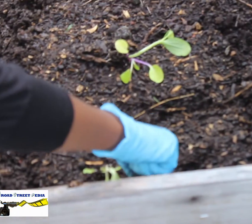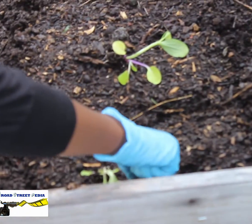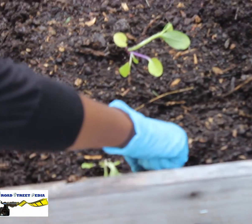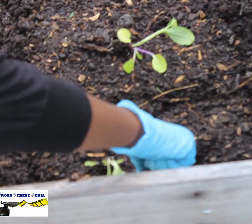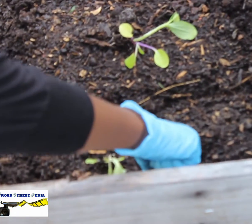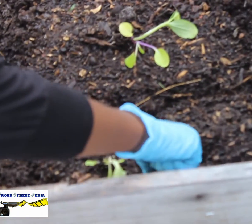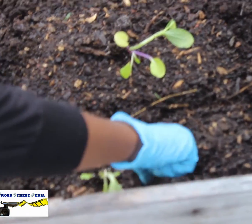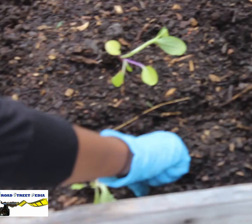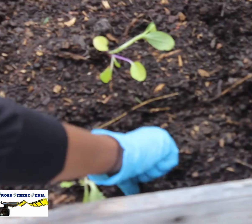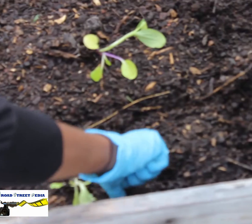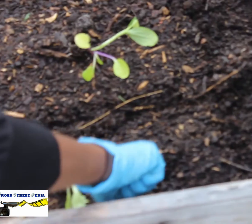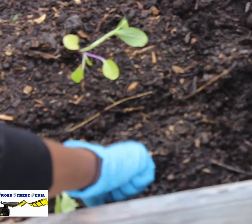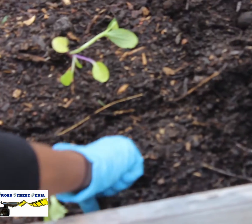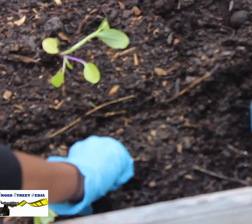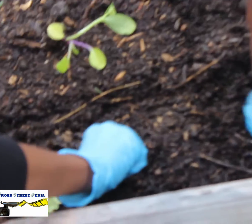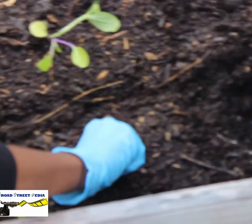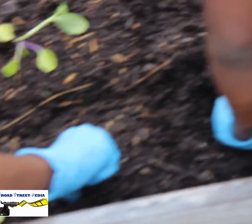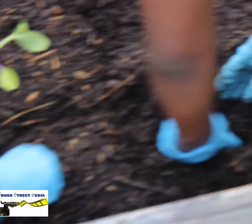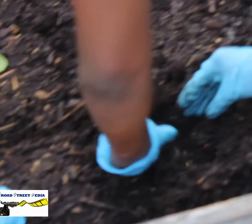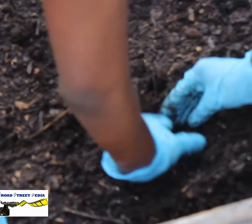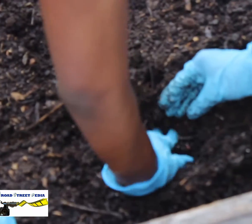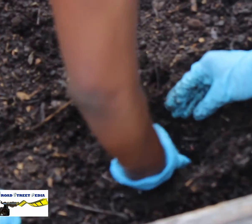No, we're not going to do one of these.